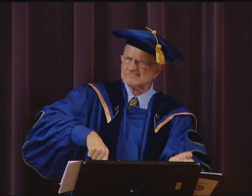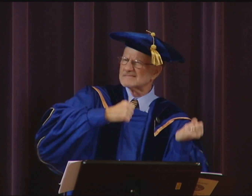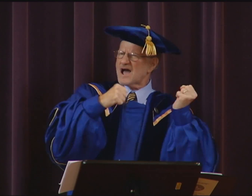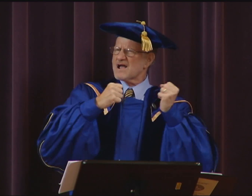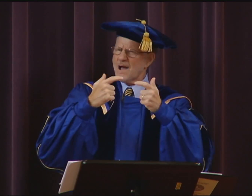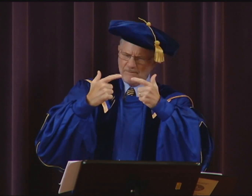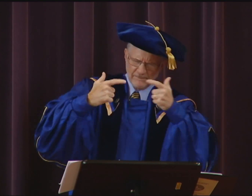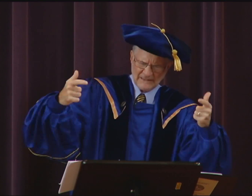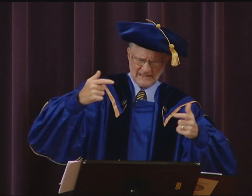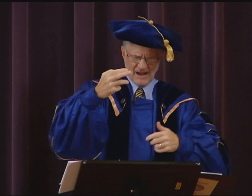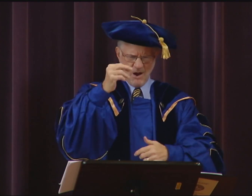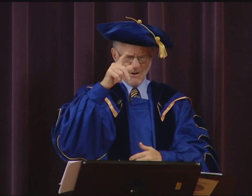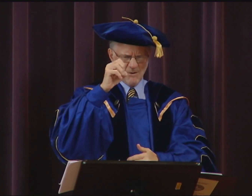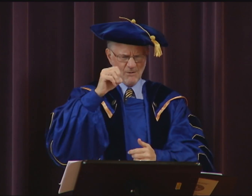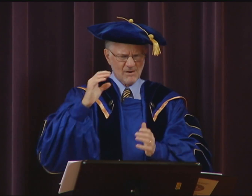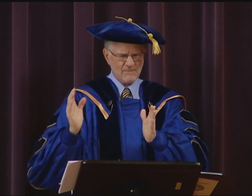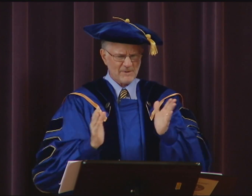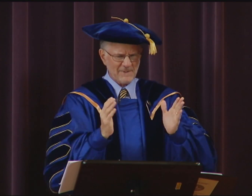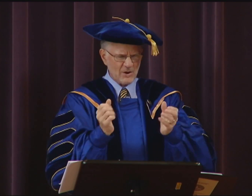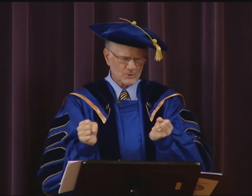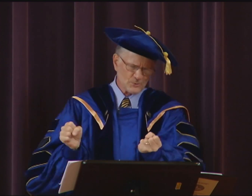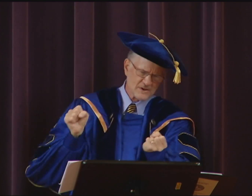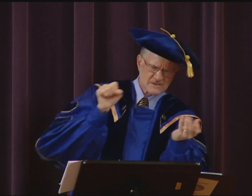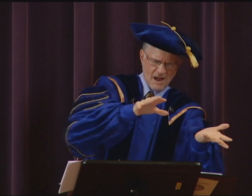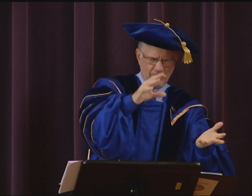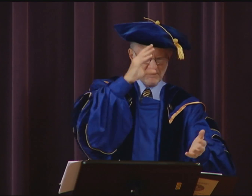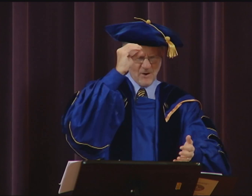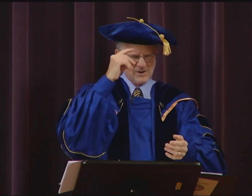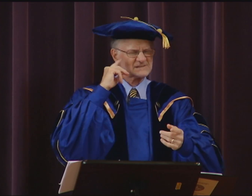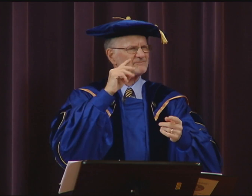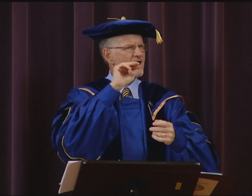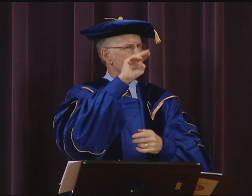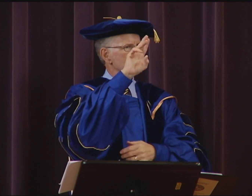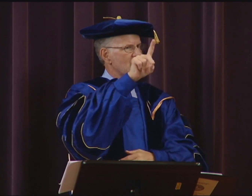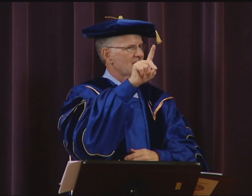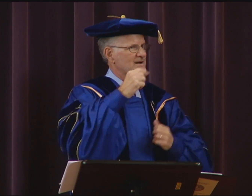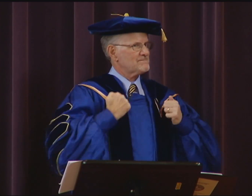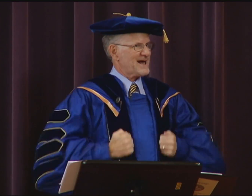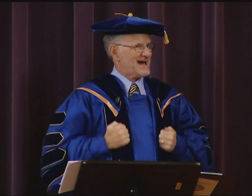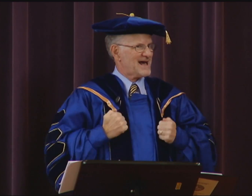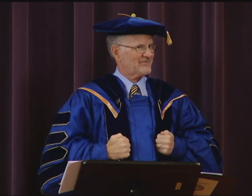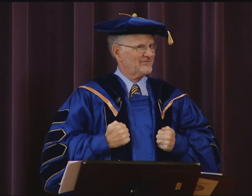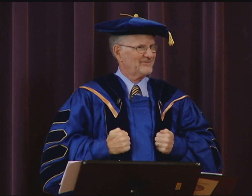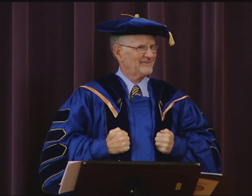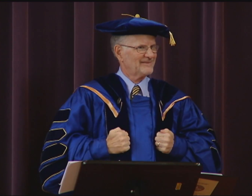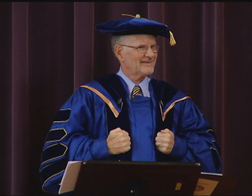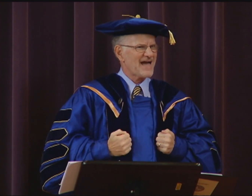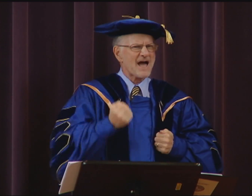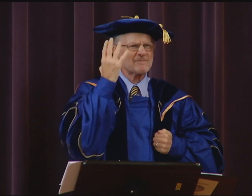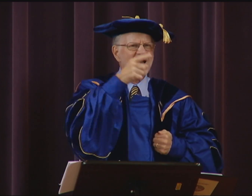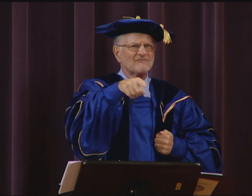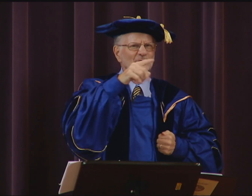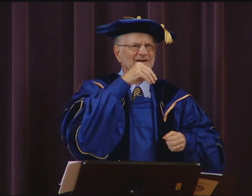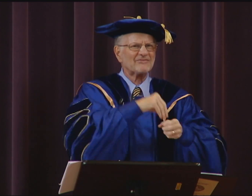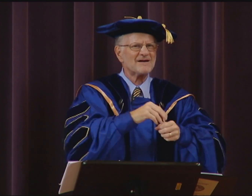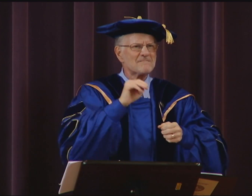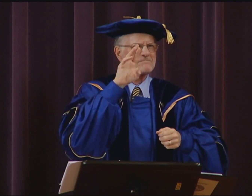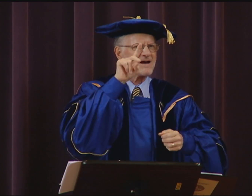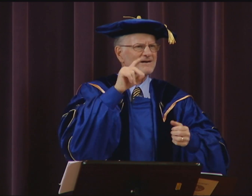And that's when the freshman boys dug a gigantic hole, planning to throw the guys in for a mud bath.